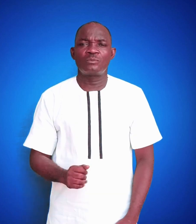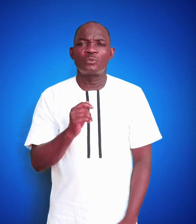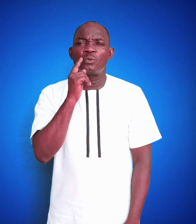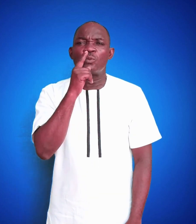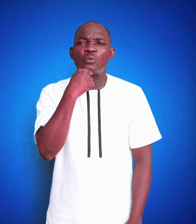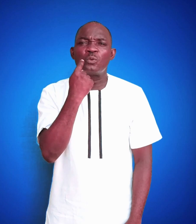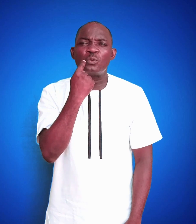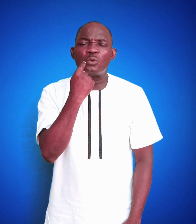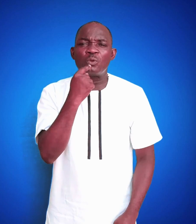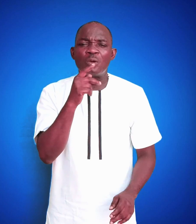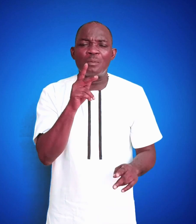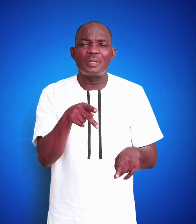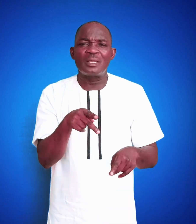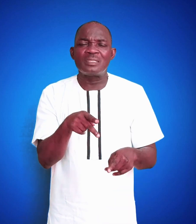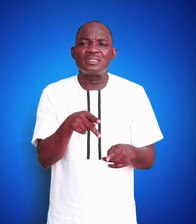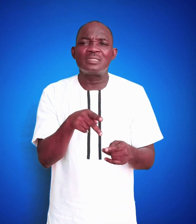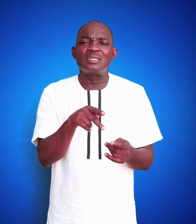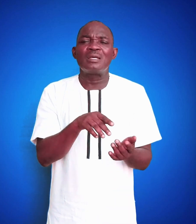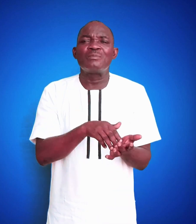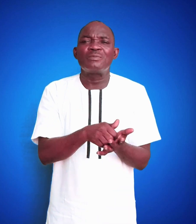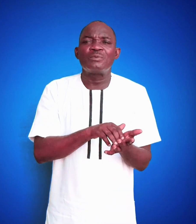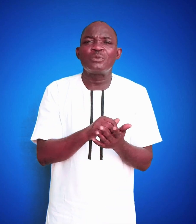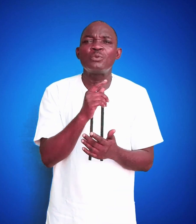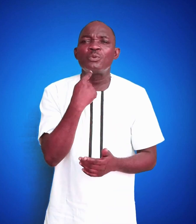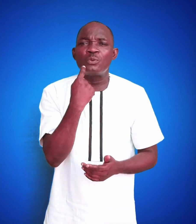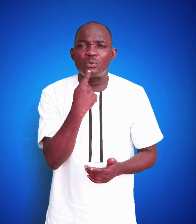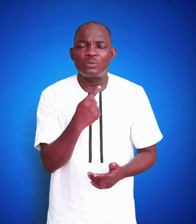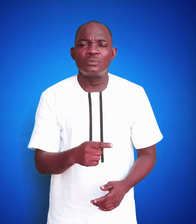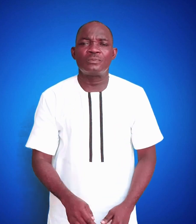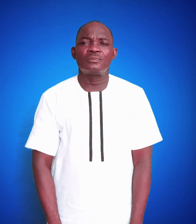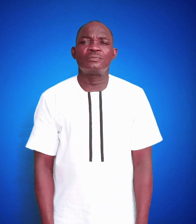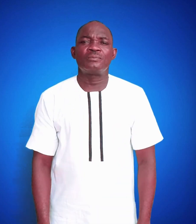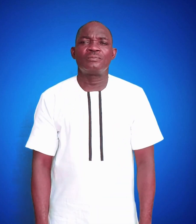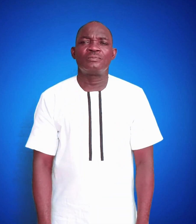Who are disadvantaged members?